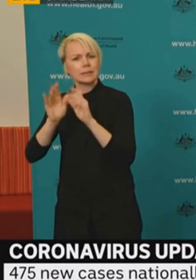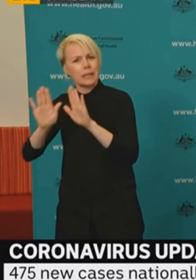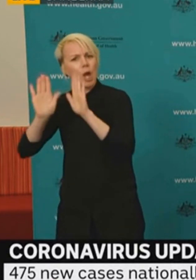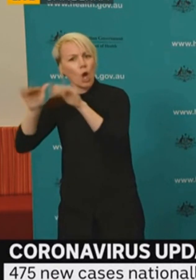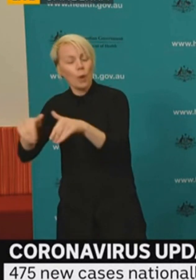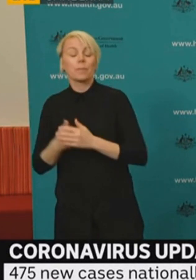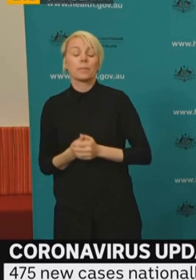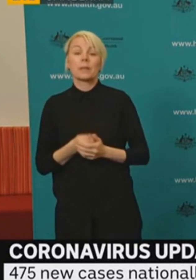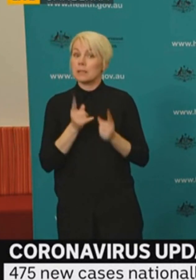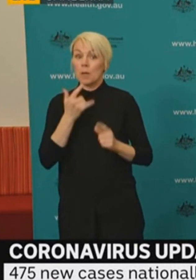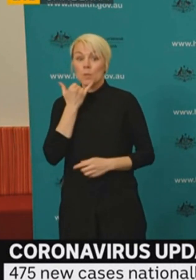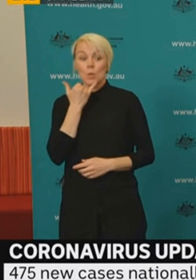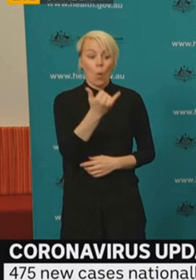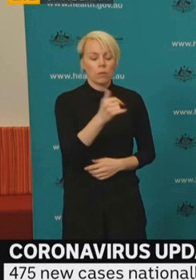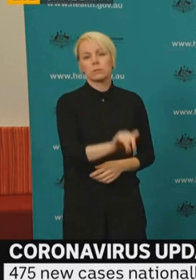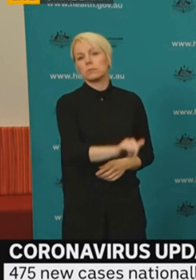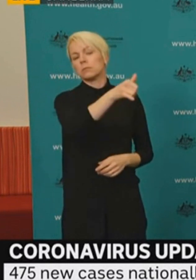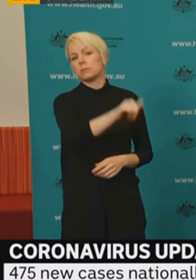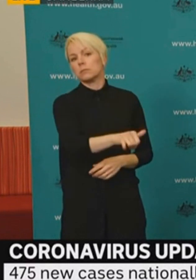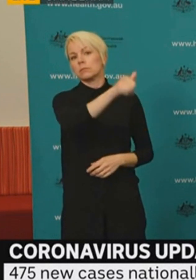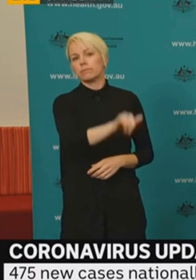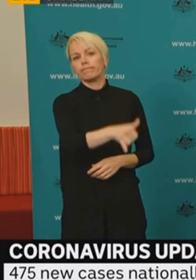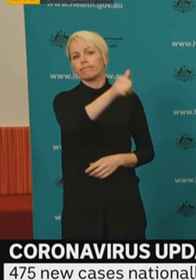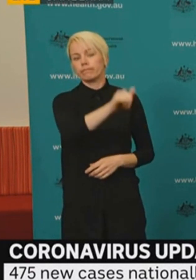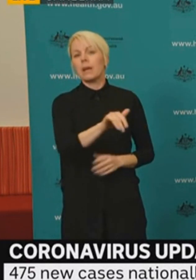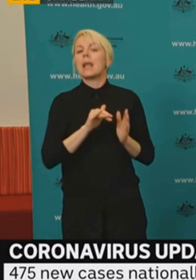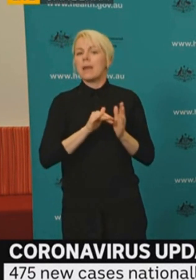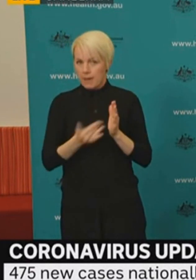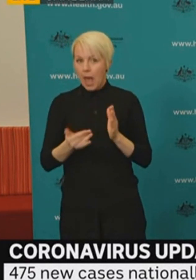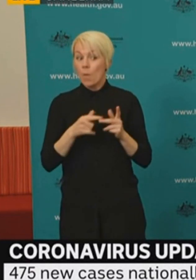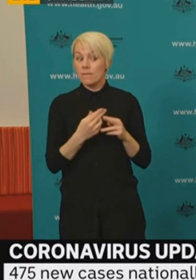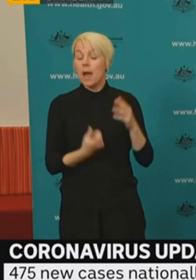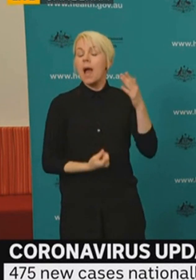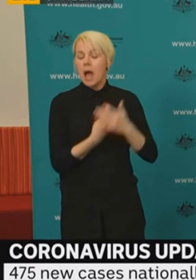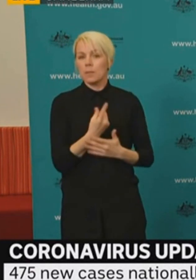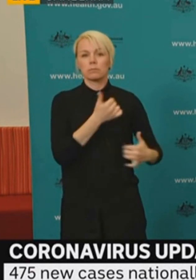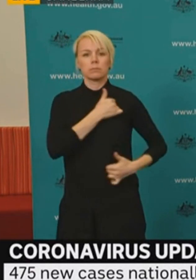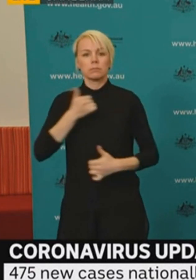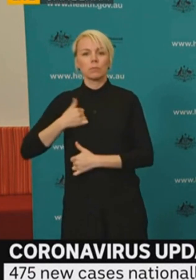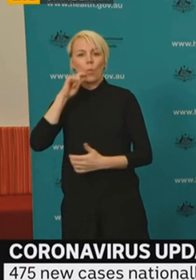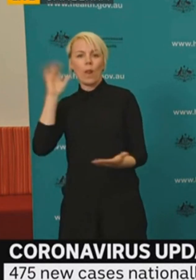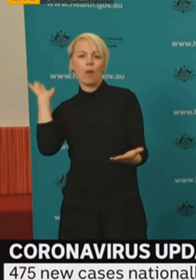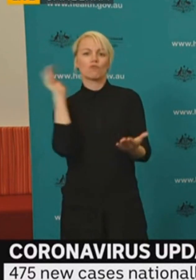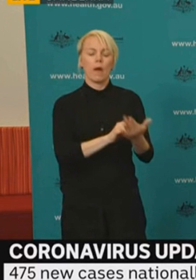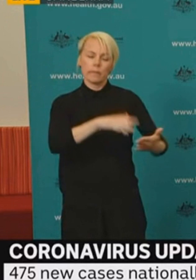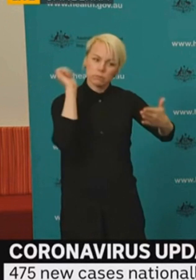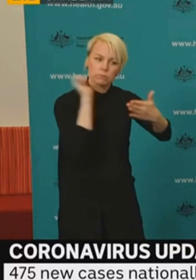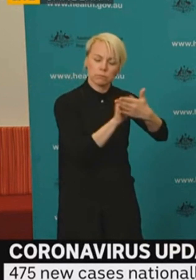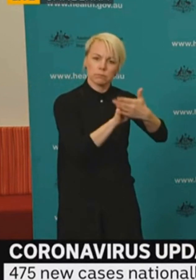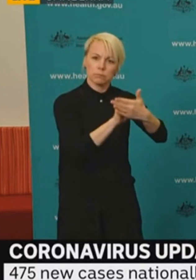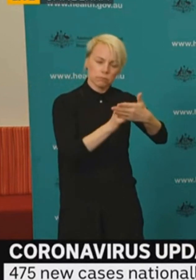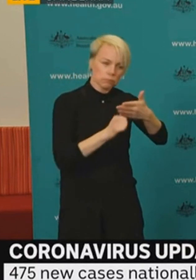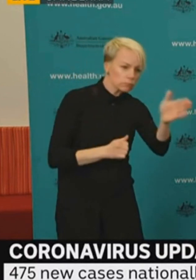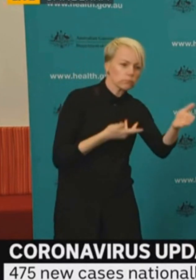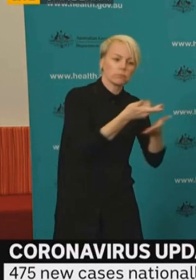answer their phone, they will be contacted in person. And the ADF is supporting us with that. So in actual fact, the